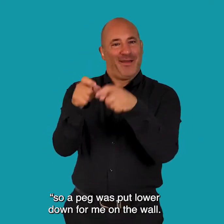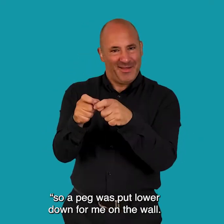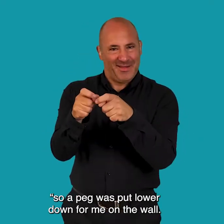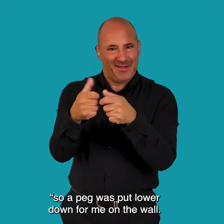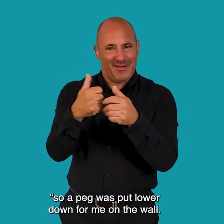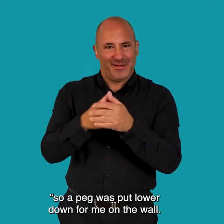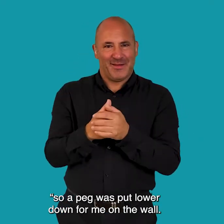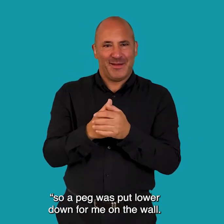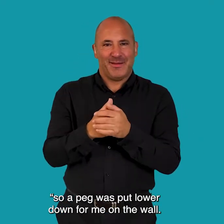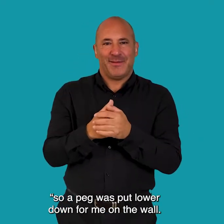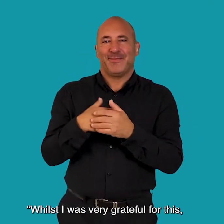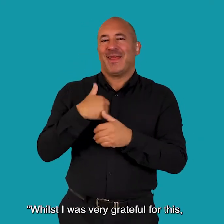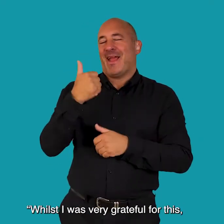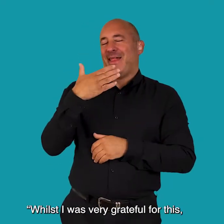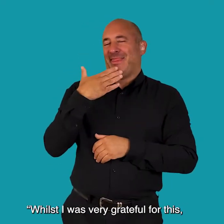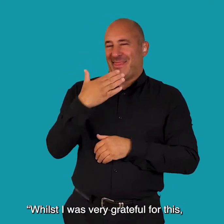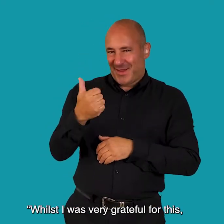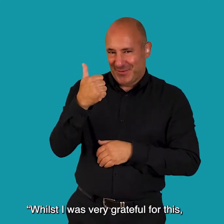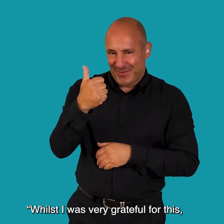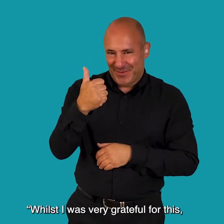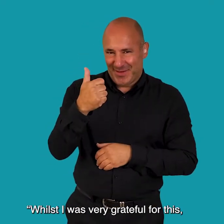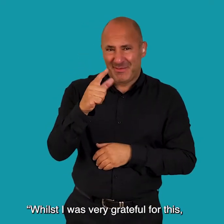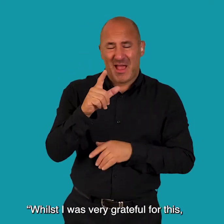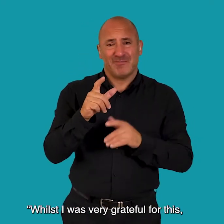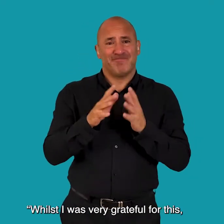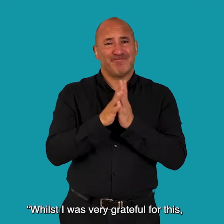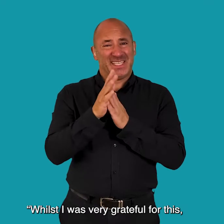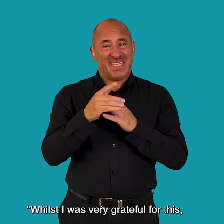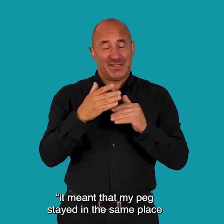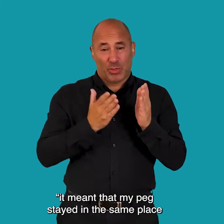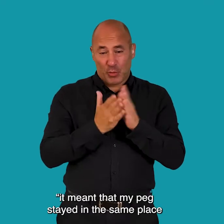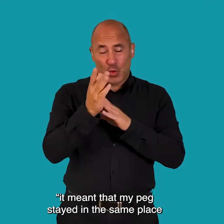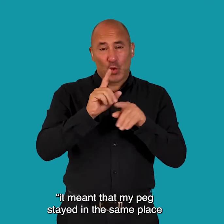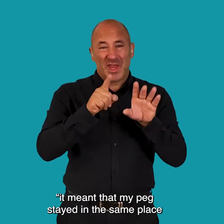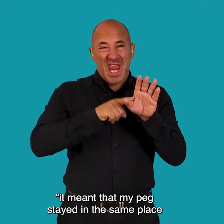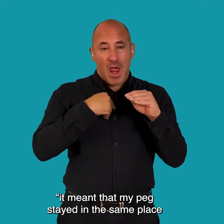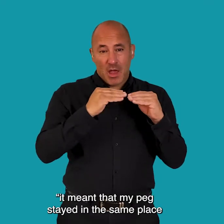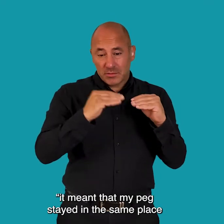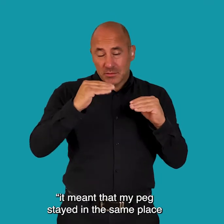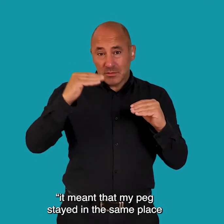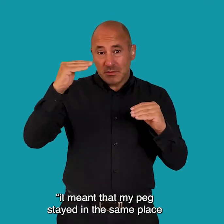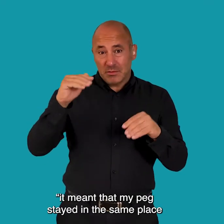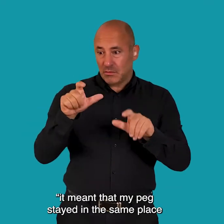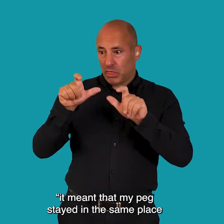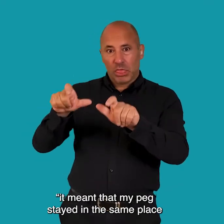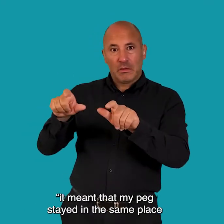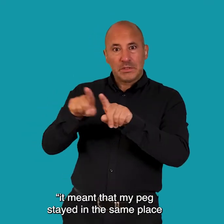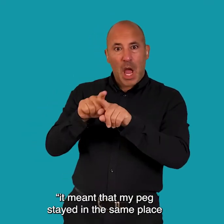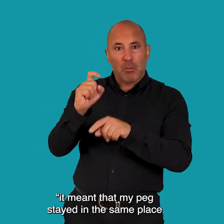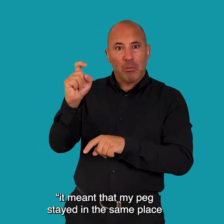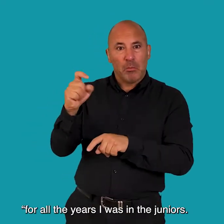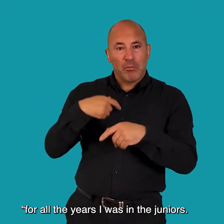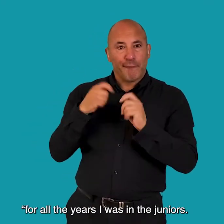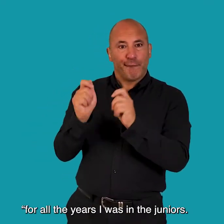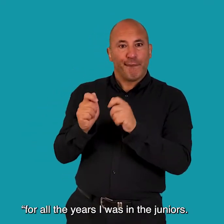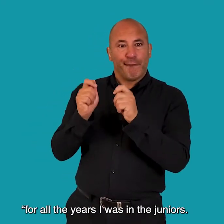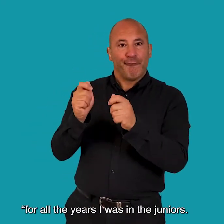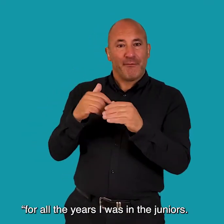wall. Whilst I was very grateful for this, it meant that my peg stayed in the same place for all the years I was in